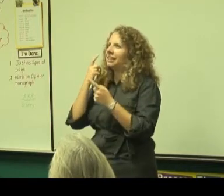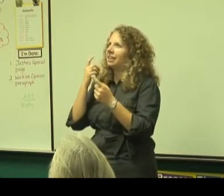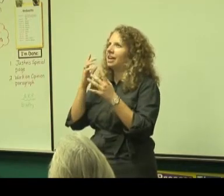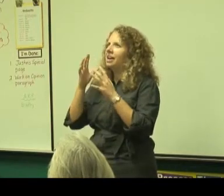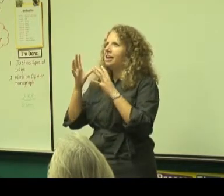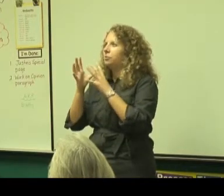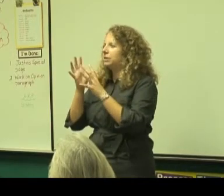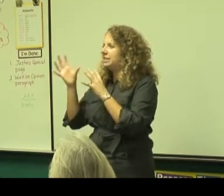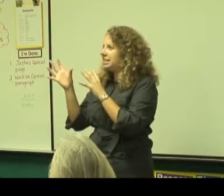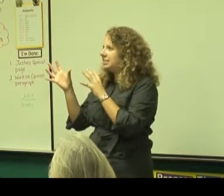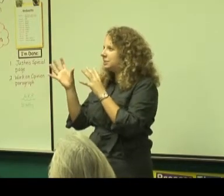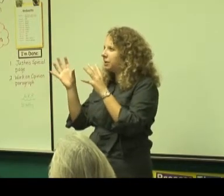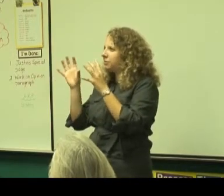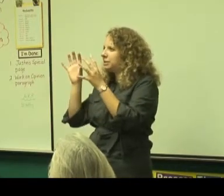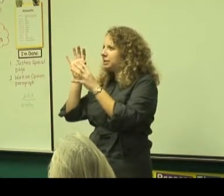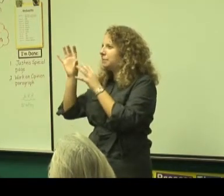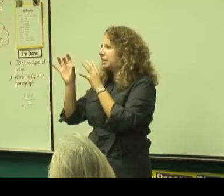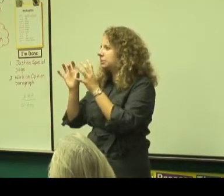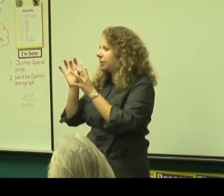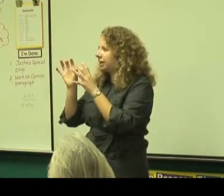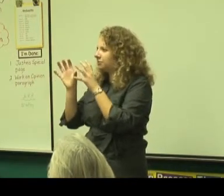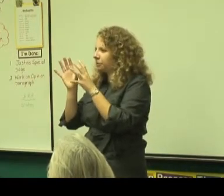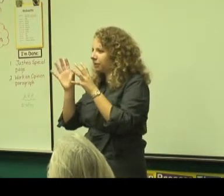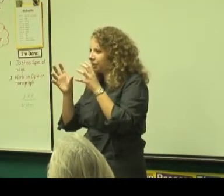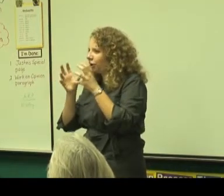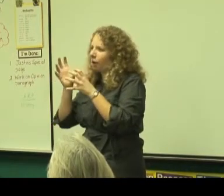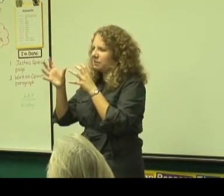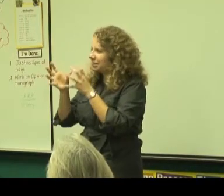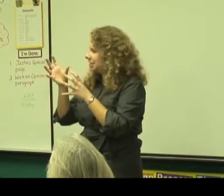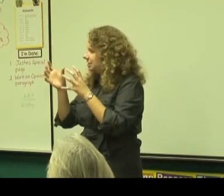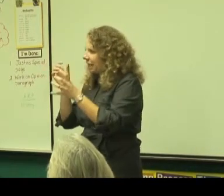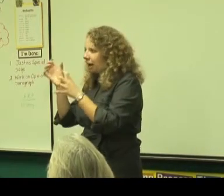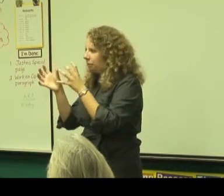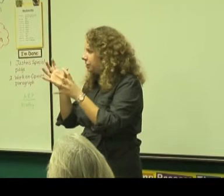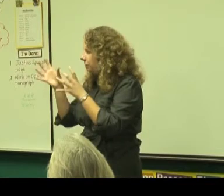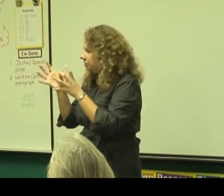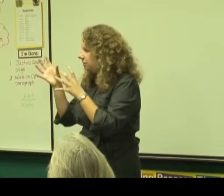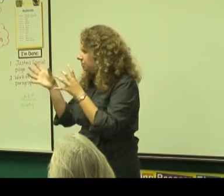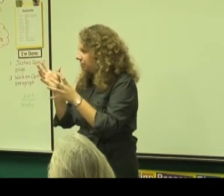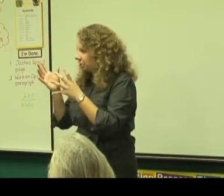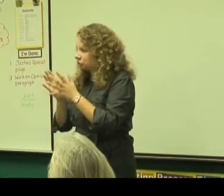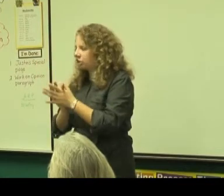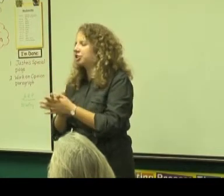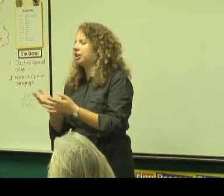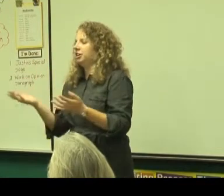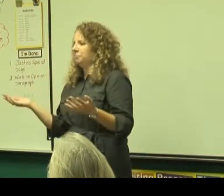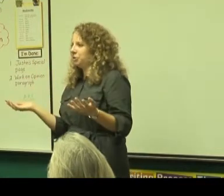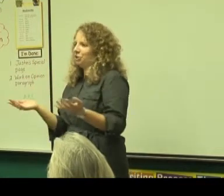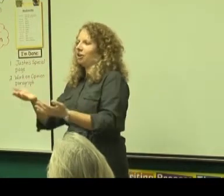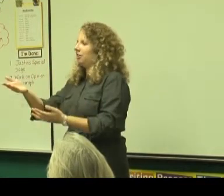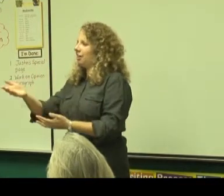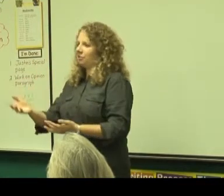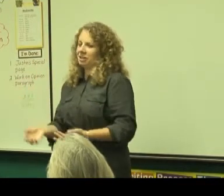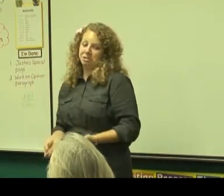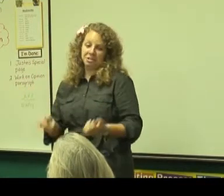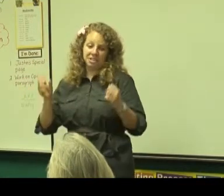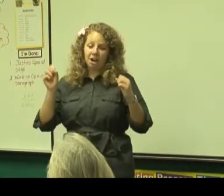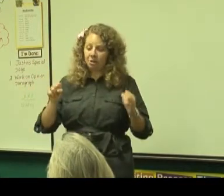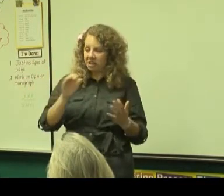like, what's the easiest way? What's the best way? If they were going to copy this, how would I want them to like structure it? But there are a lot of ways. You can say, oh, he